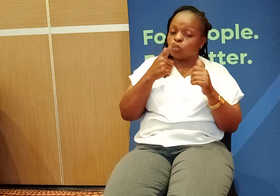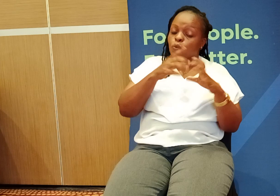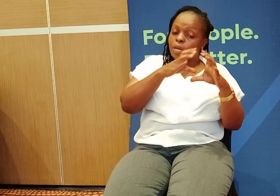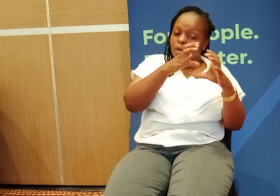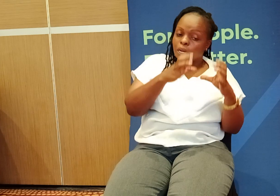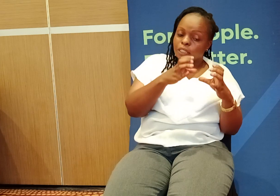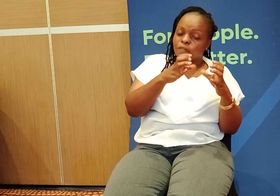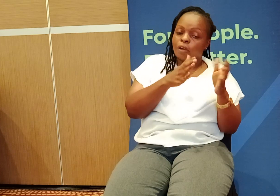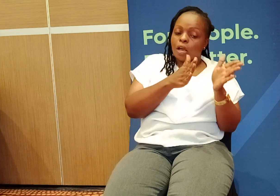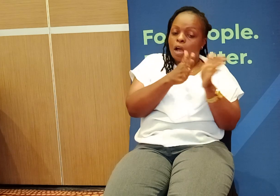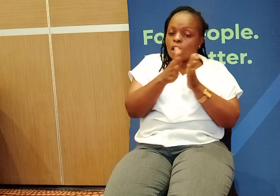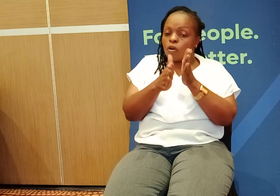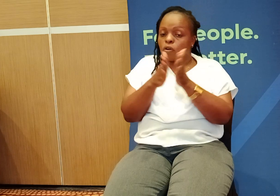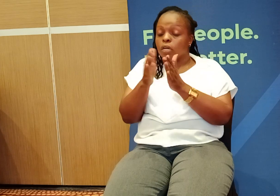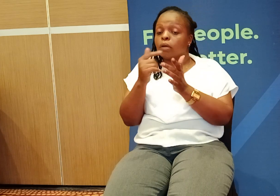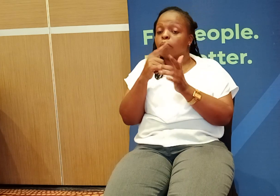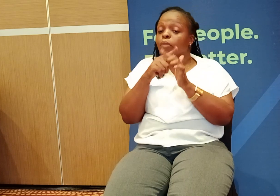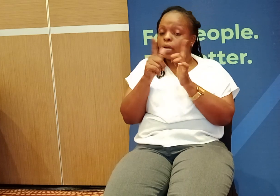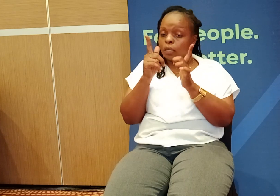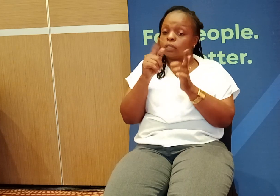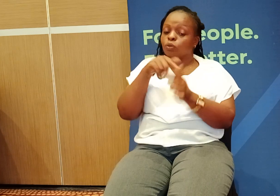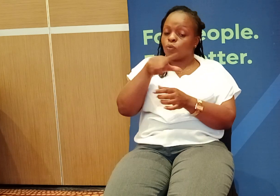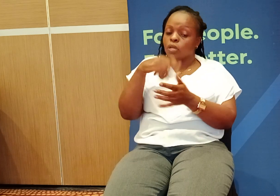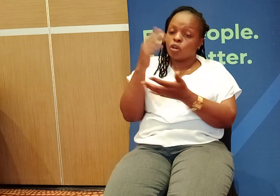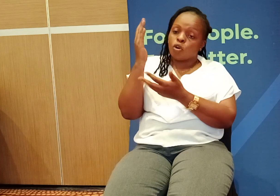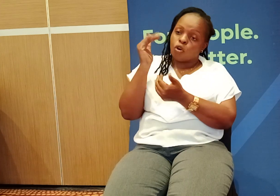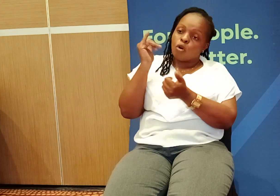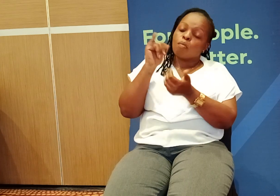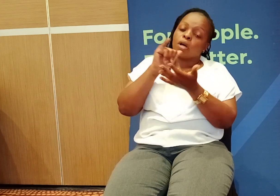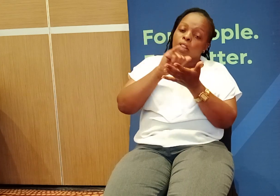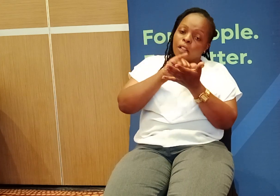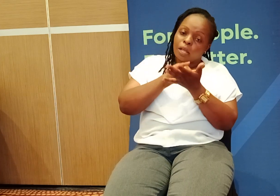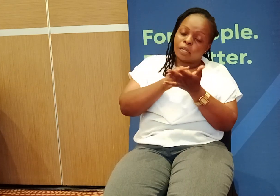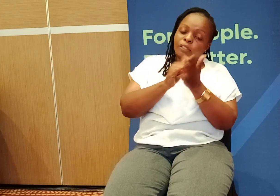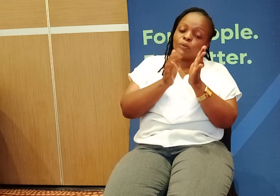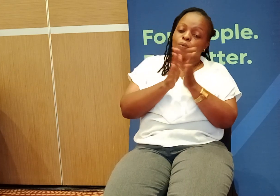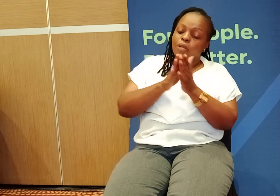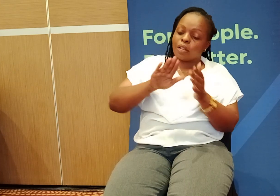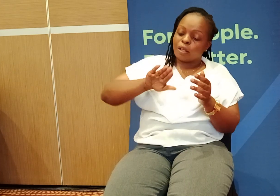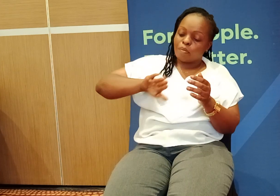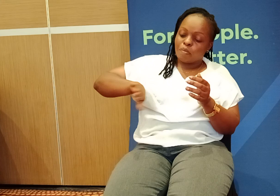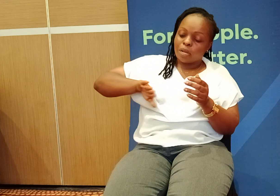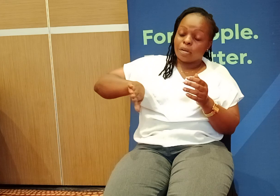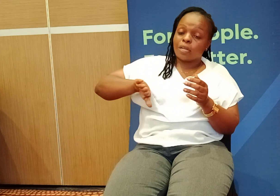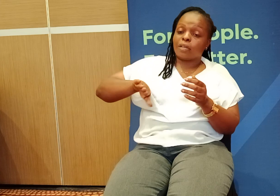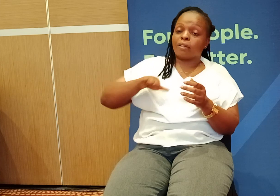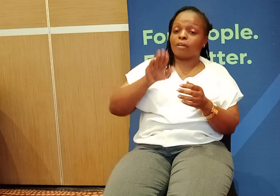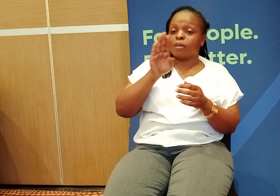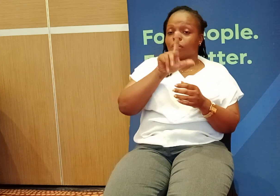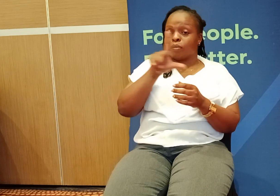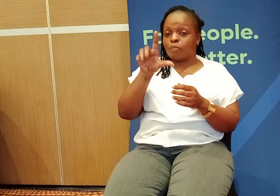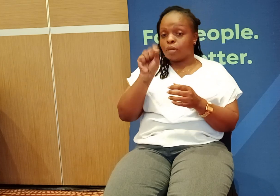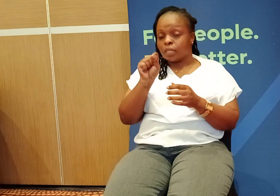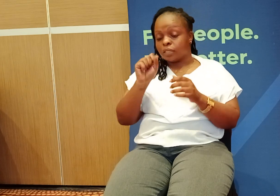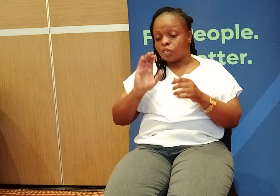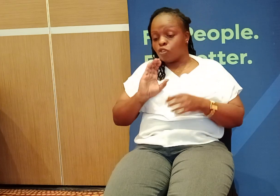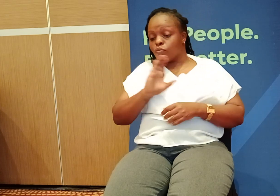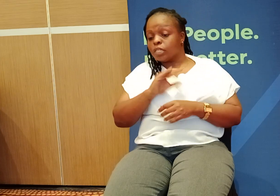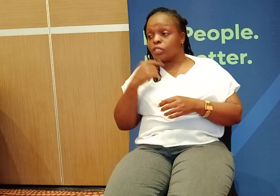But we are hopeful that with the pending bills committee, whose chairman is sitting in